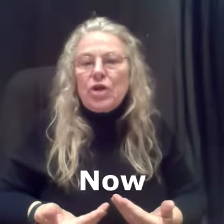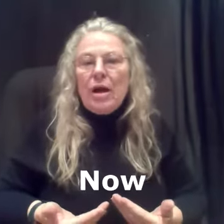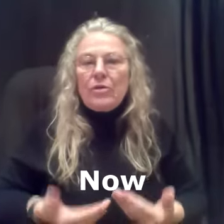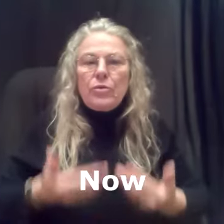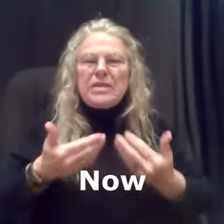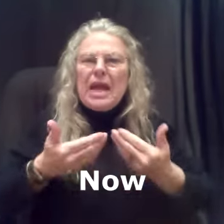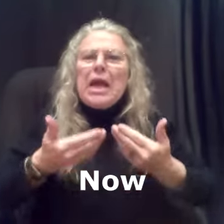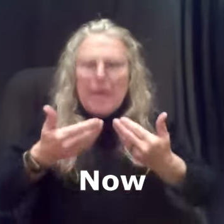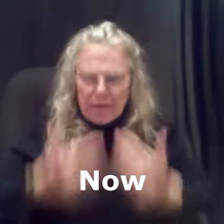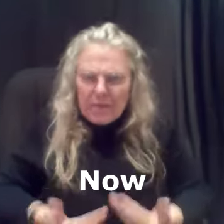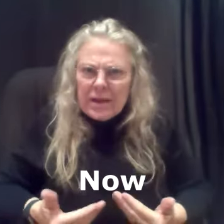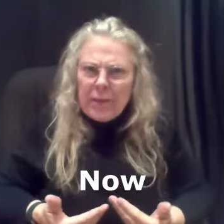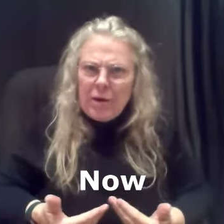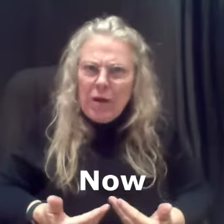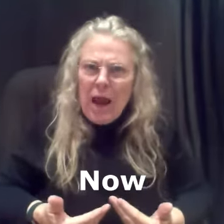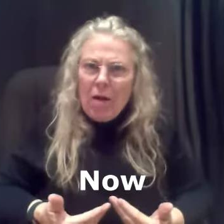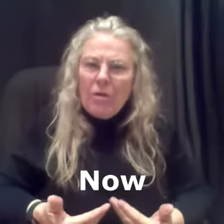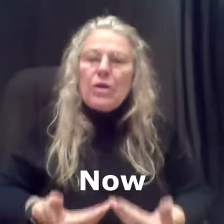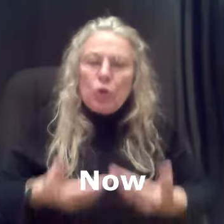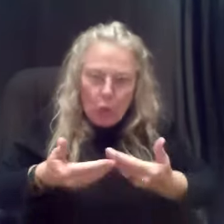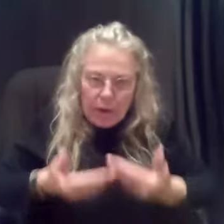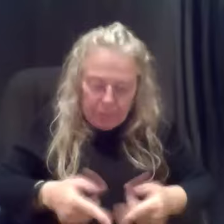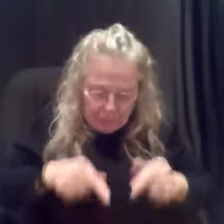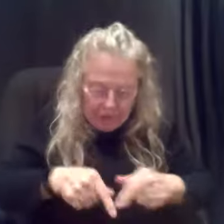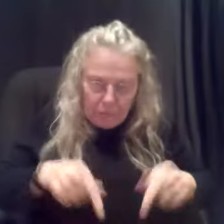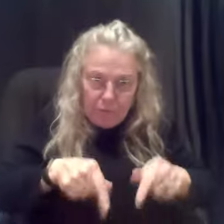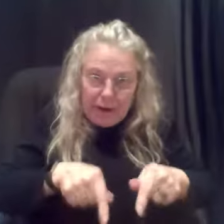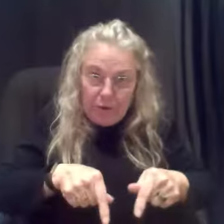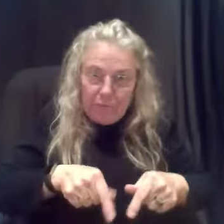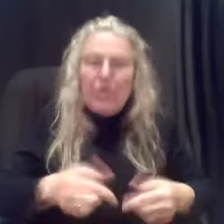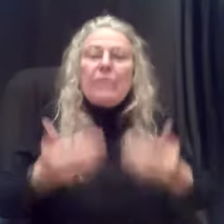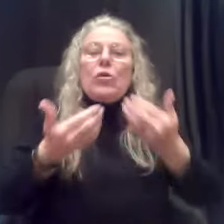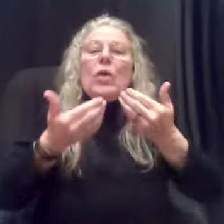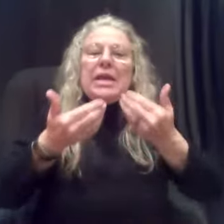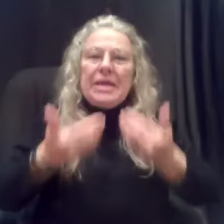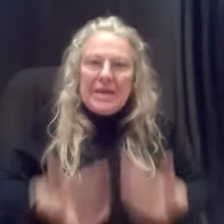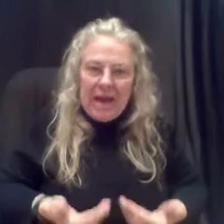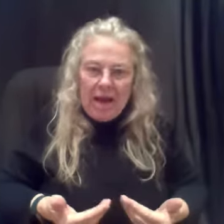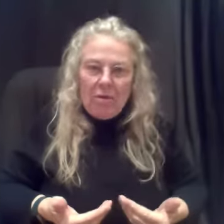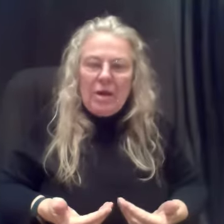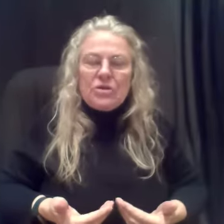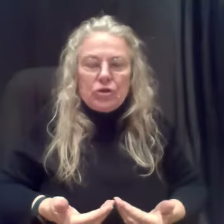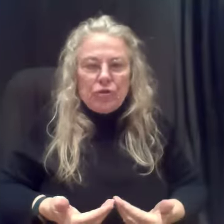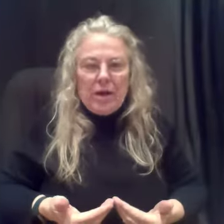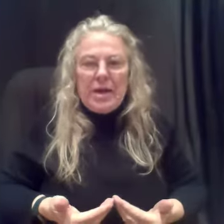You would say, come here now. You want him right here in front of you now. Straight down.